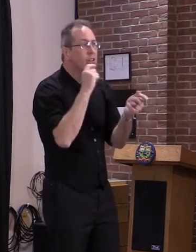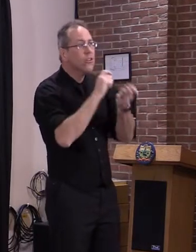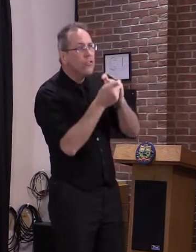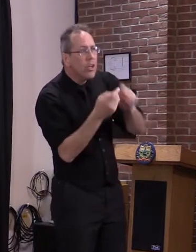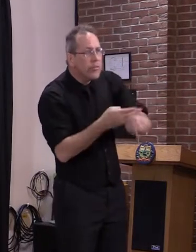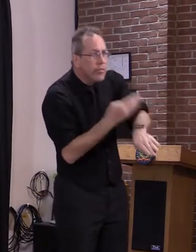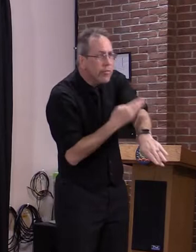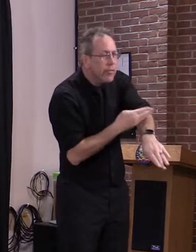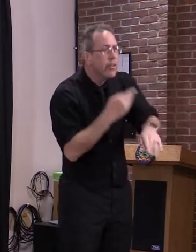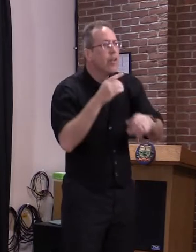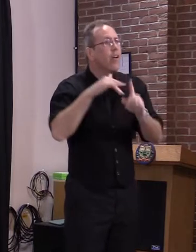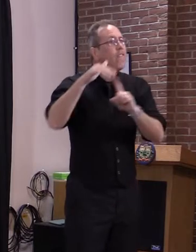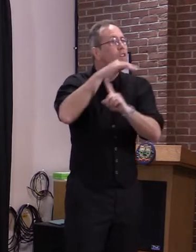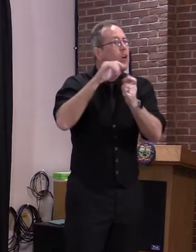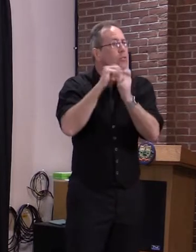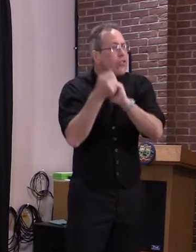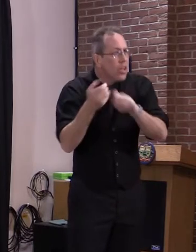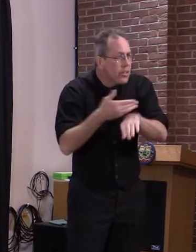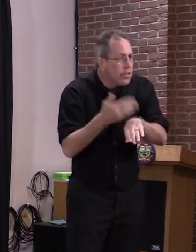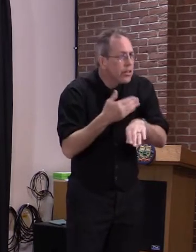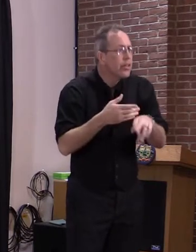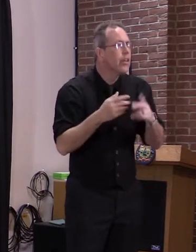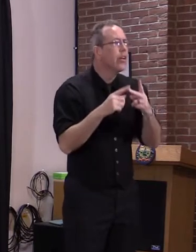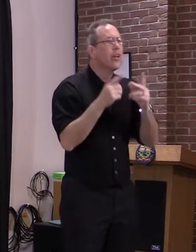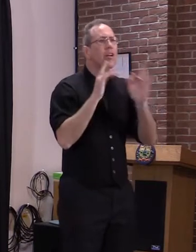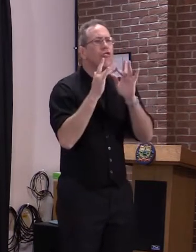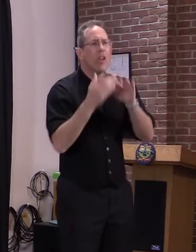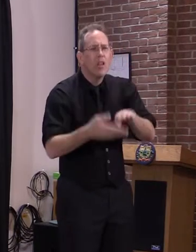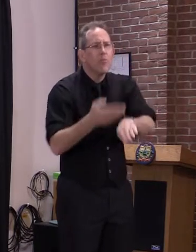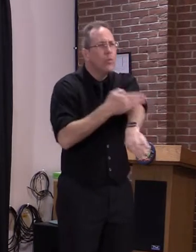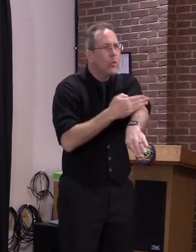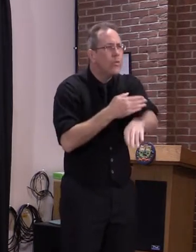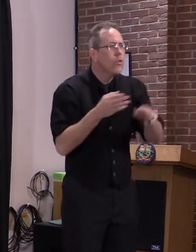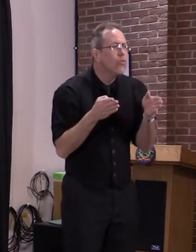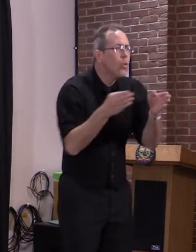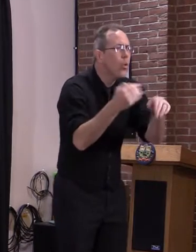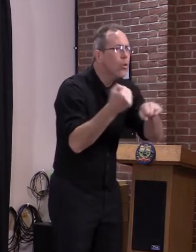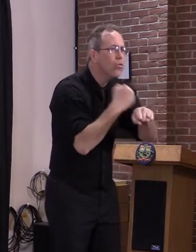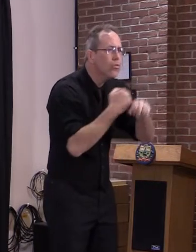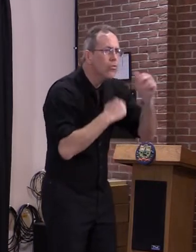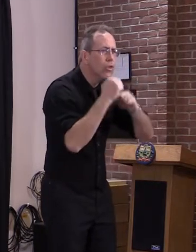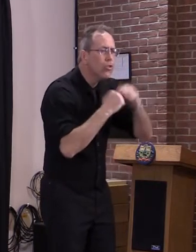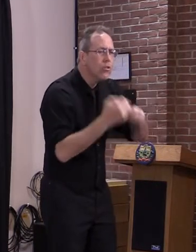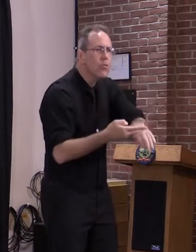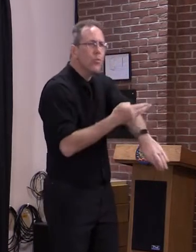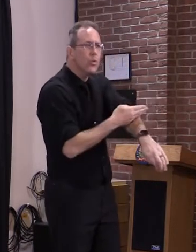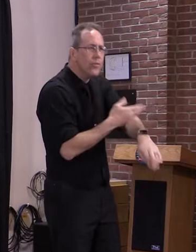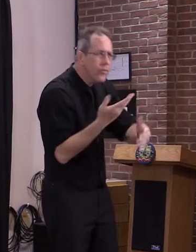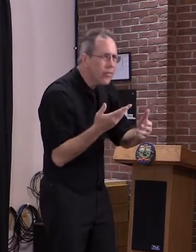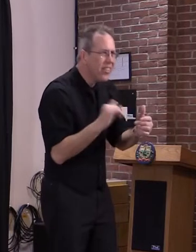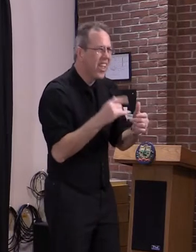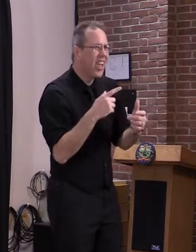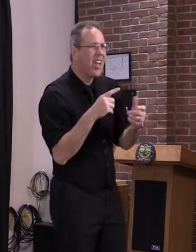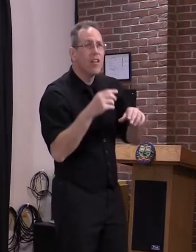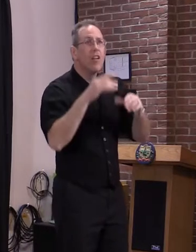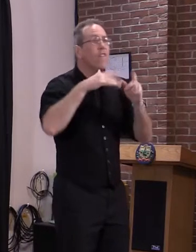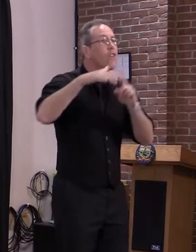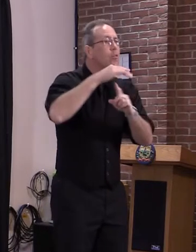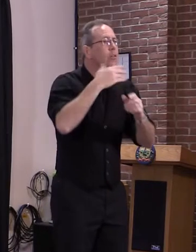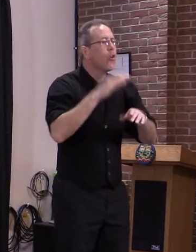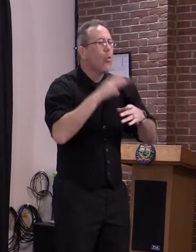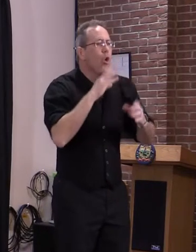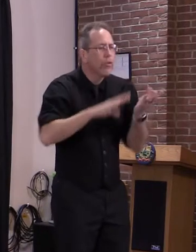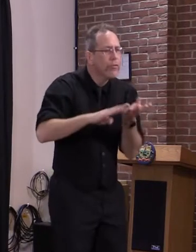broadband, and more. We simply can't squander this once-in-a-lifetime opportunity. So I